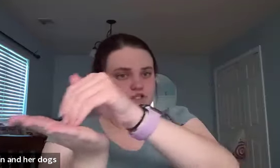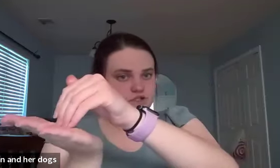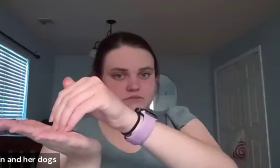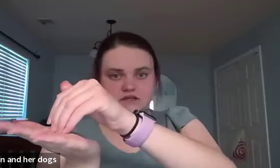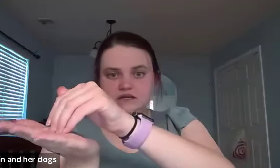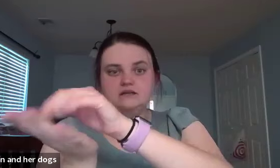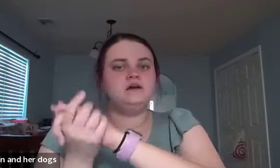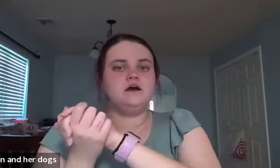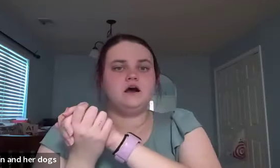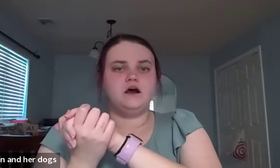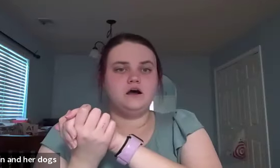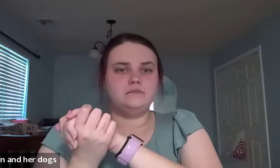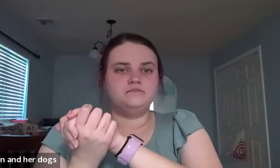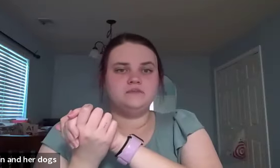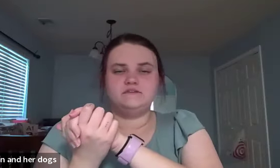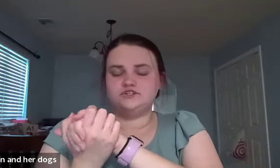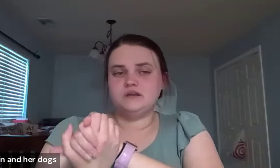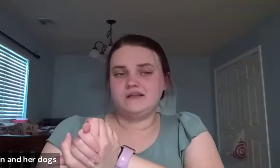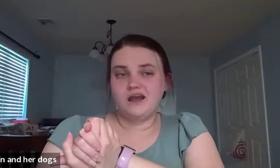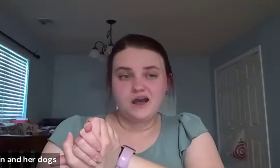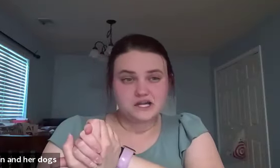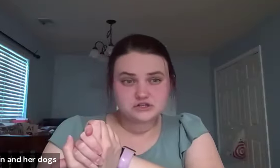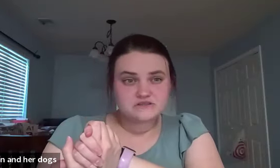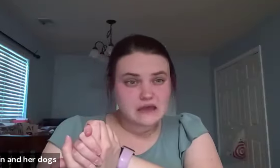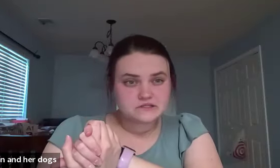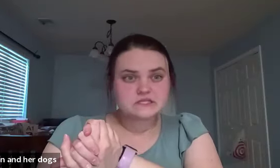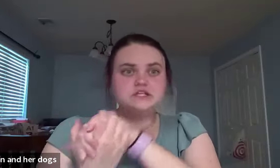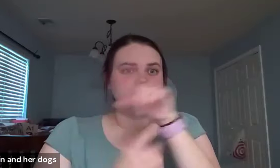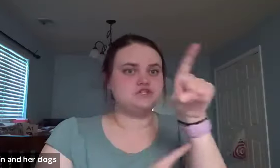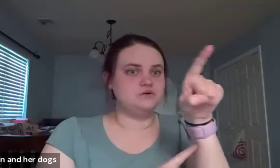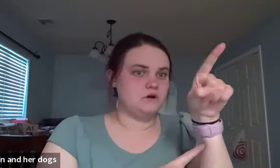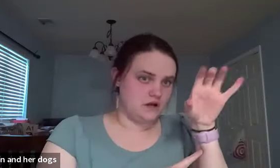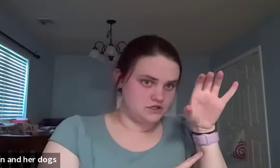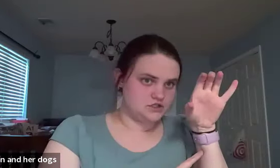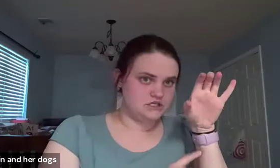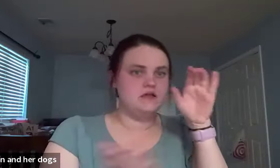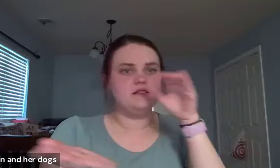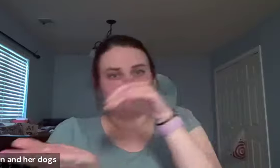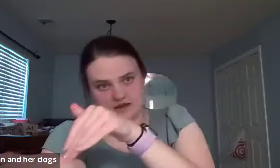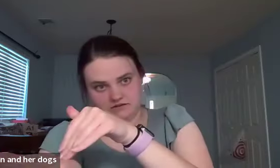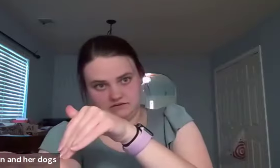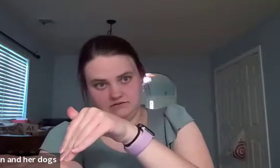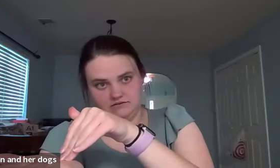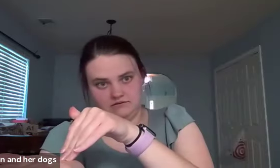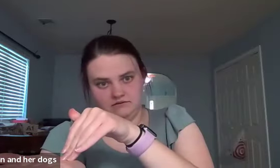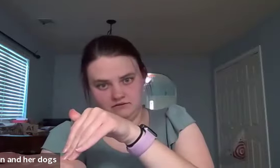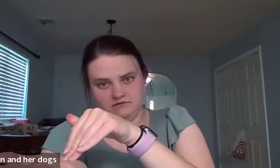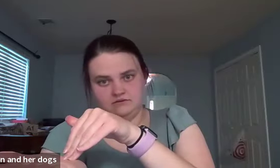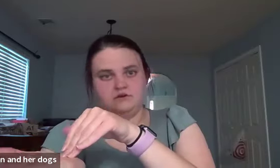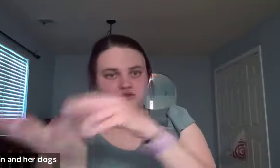do your million. If you're doing like 100,000, you just do 100,000. So it